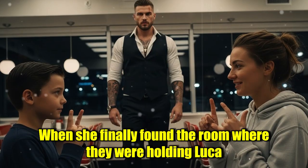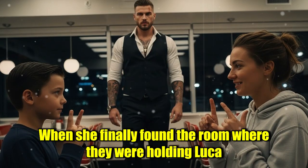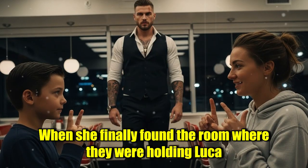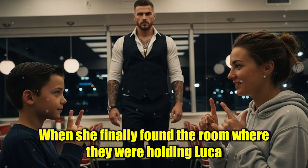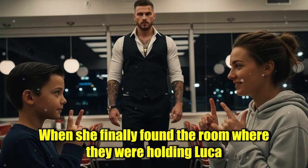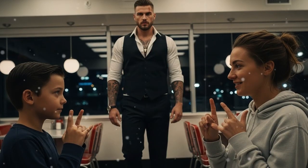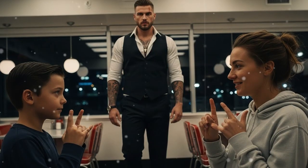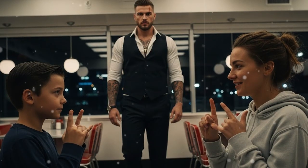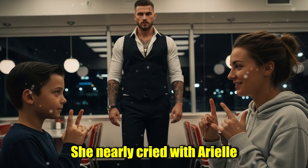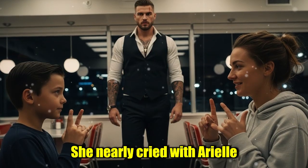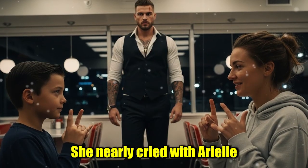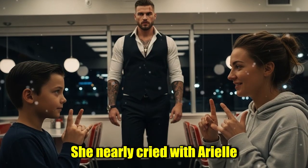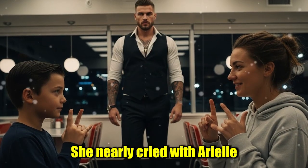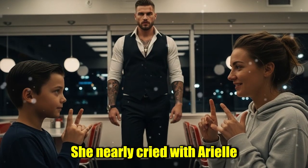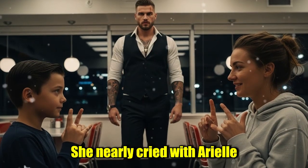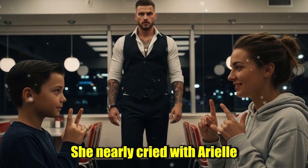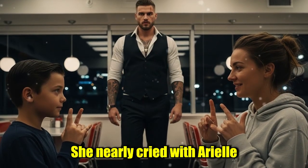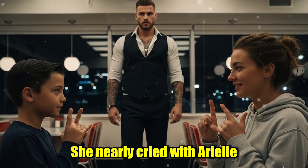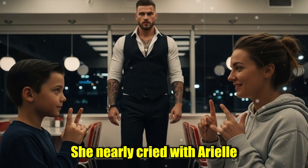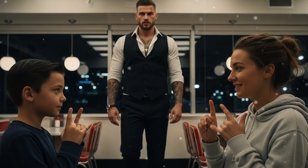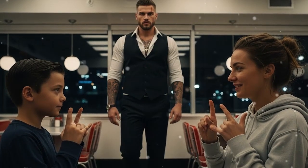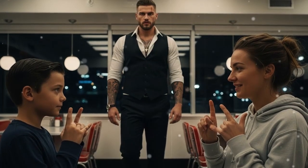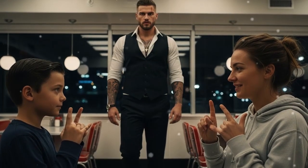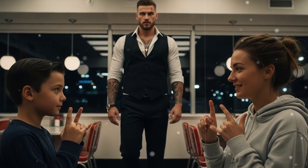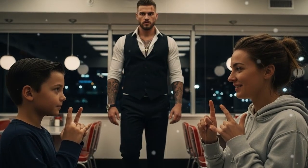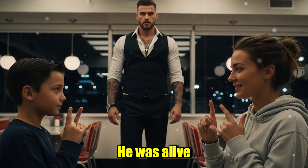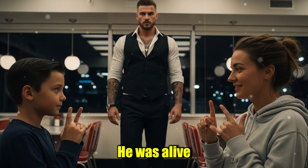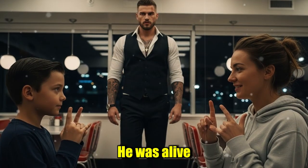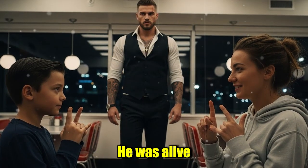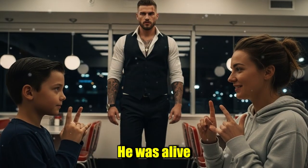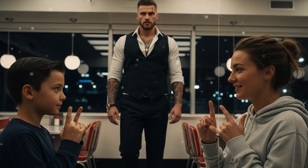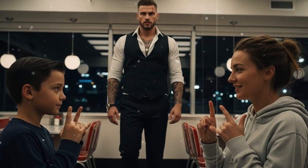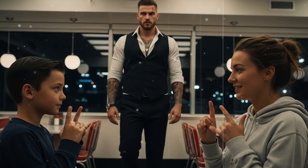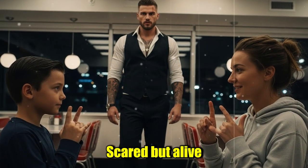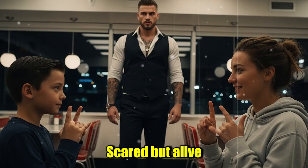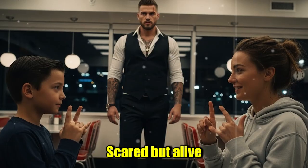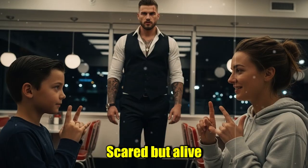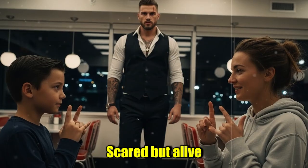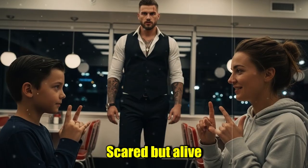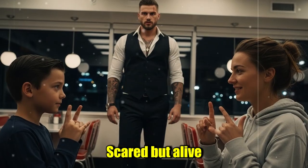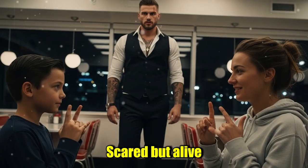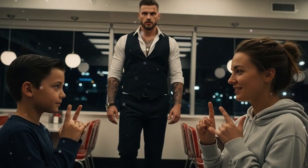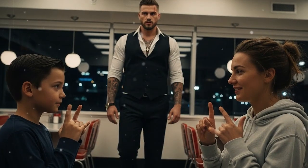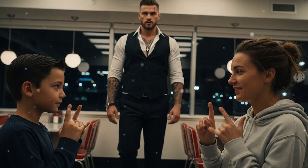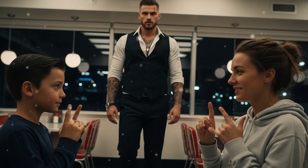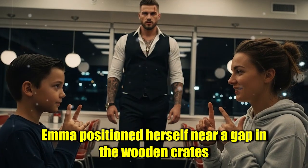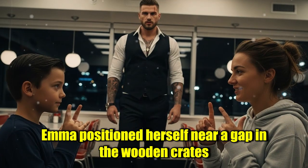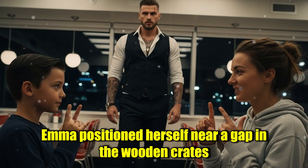holding Luca, she nearly cried with relief. He was alive. Scared but alive. Emma